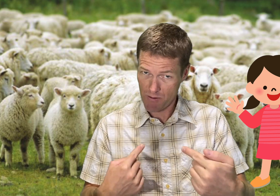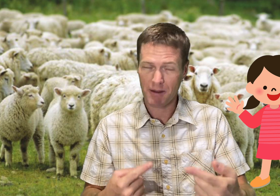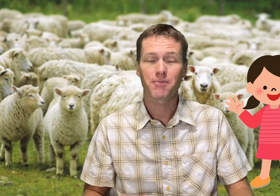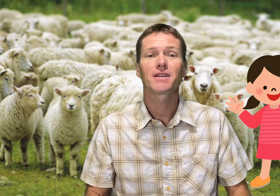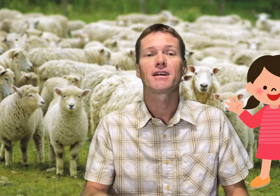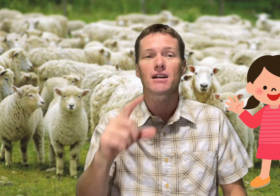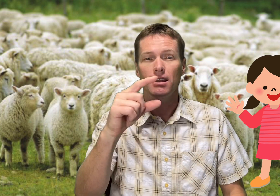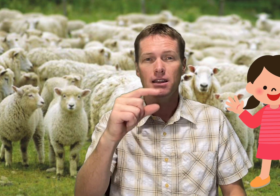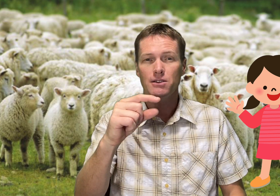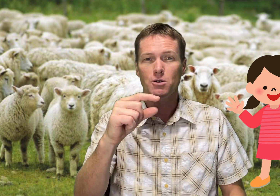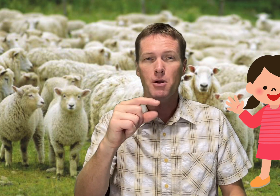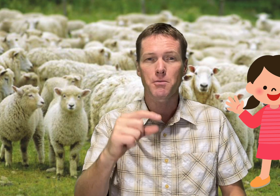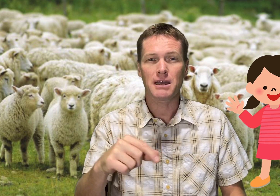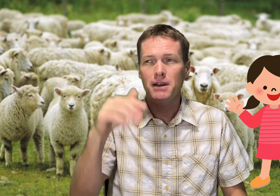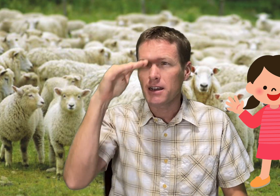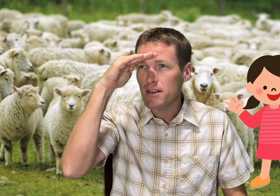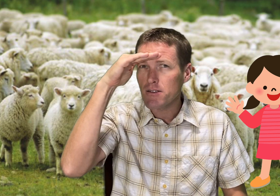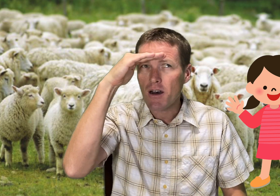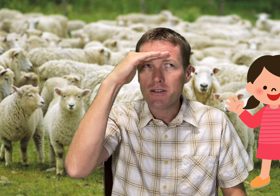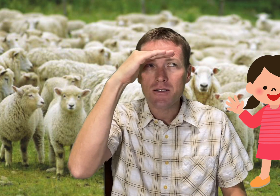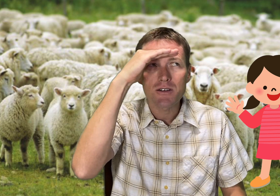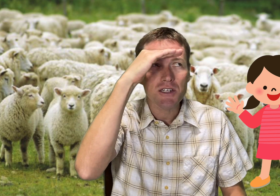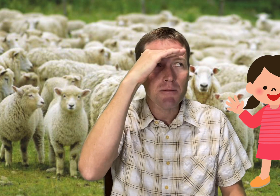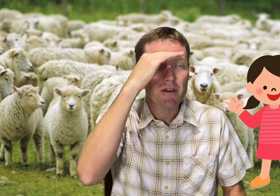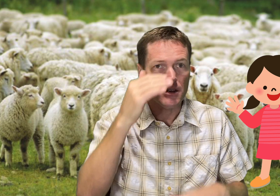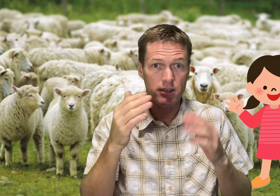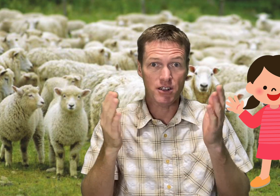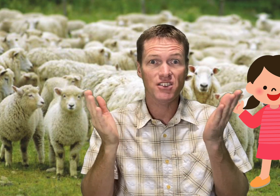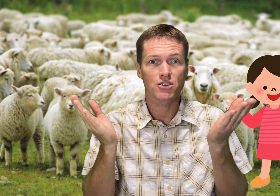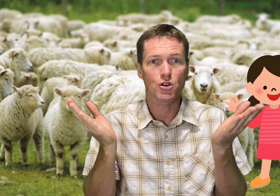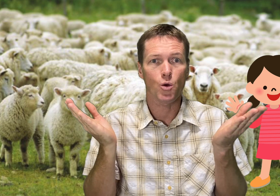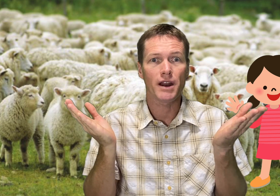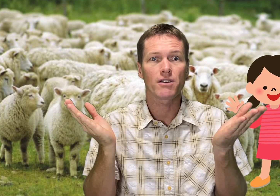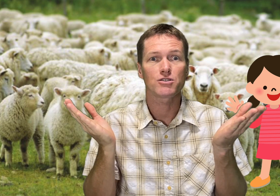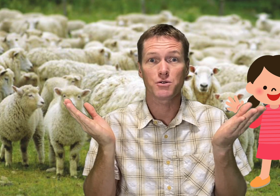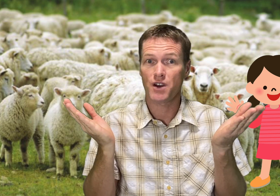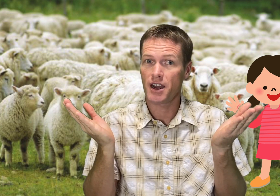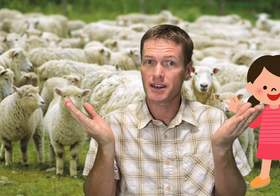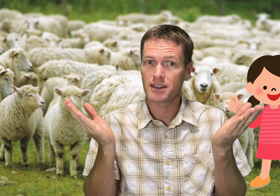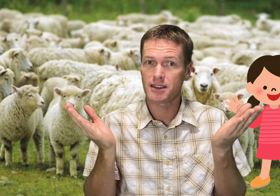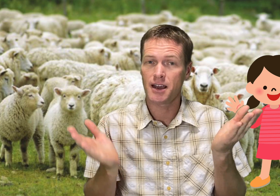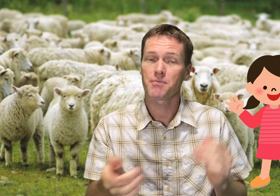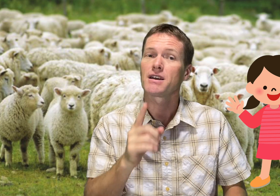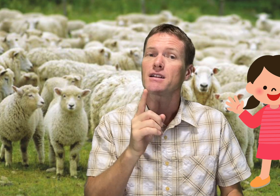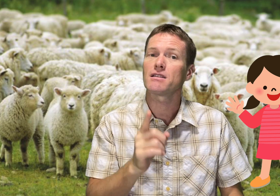me. Little Bo Peep has lost her sheep and doesn't know where to find them. Leave